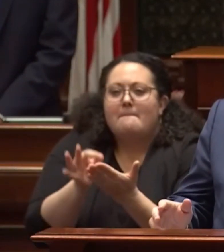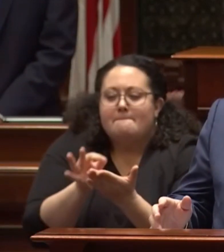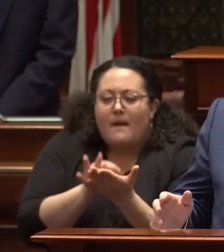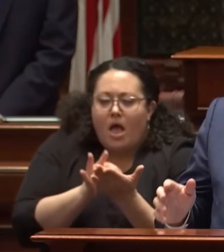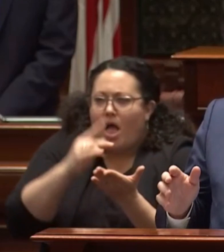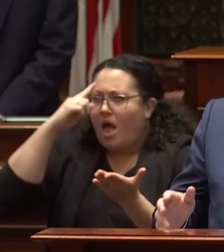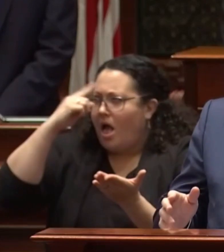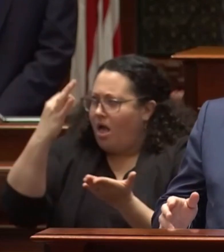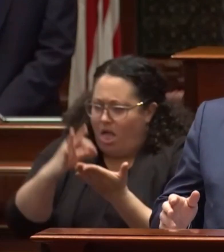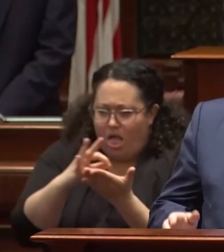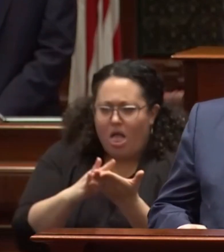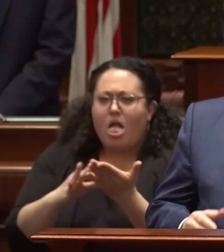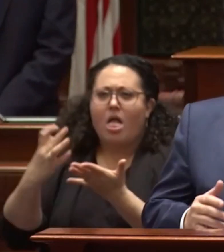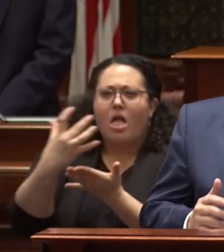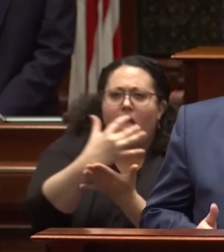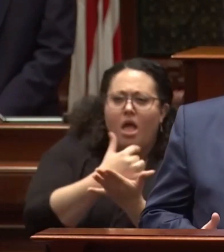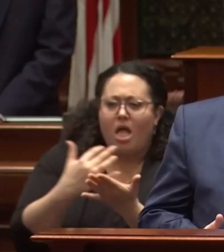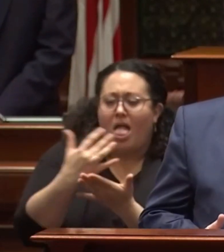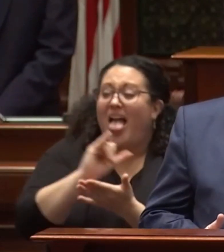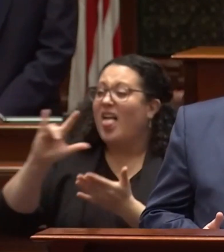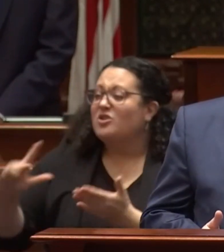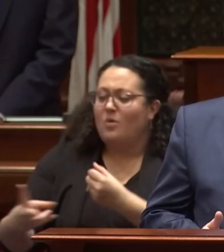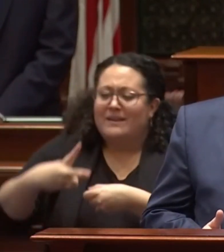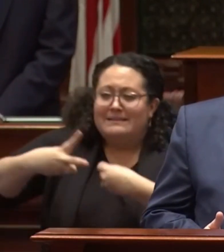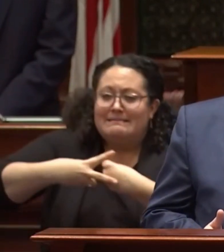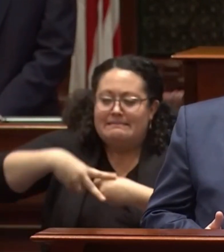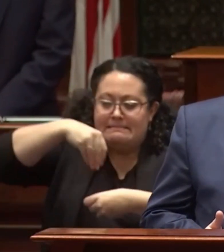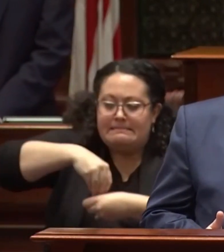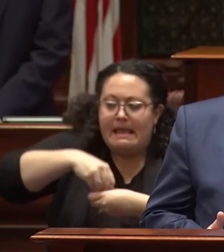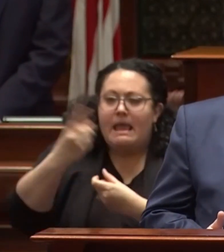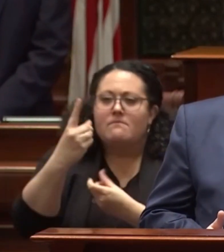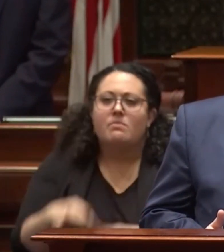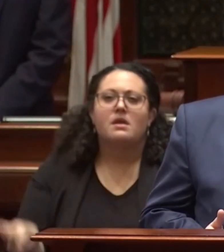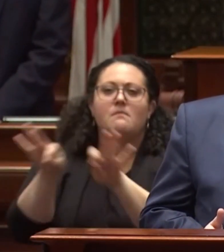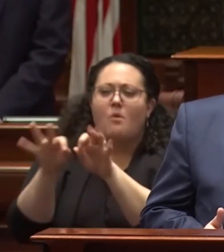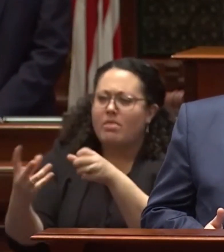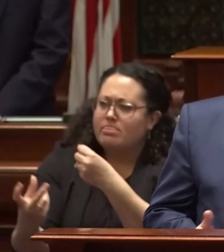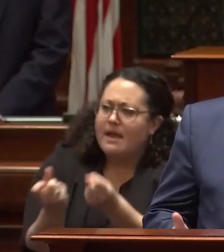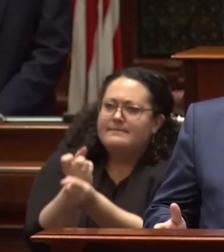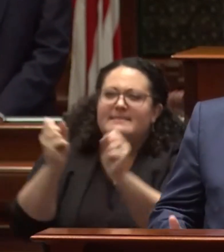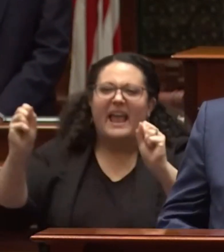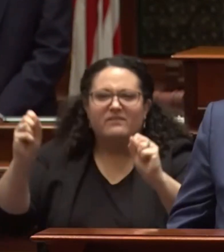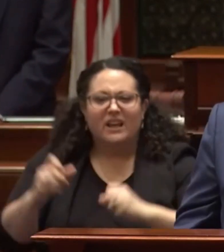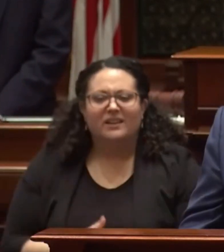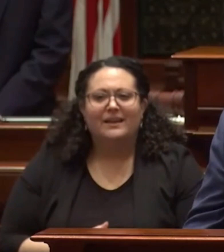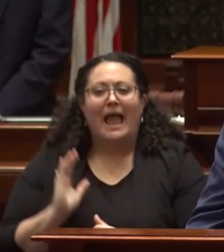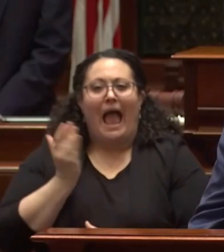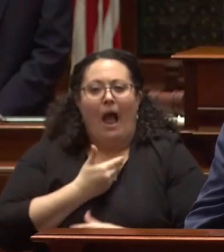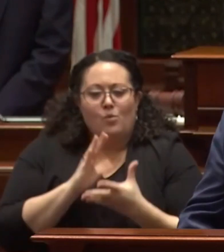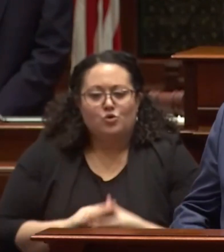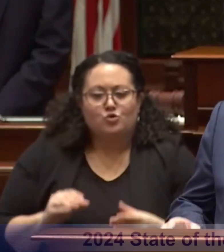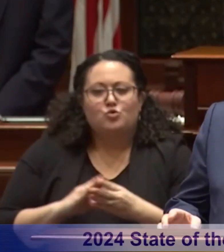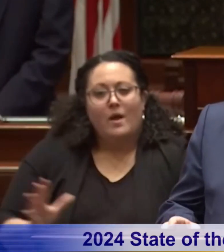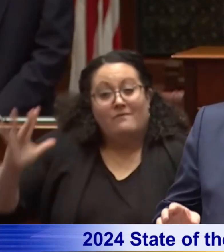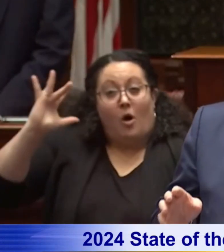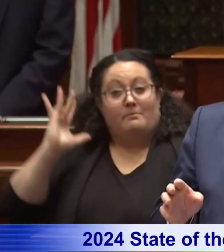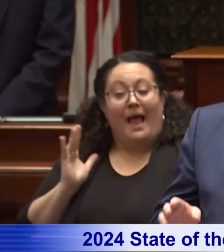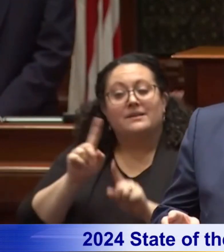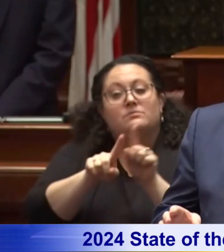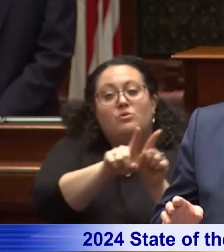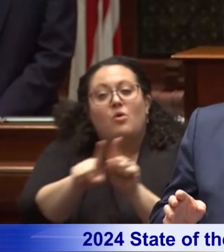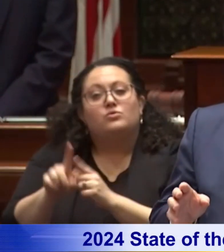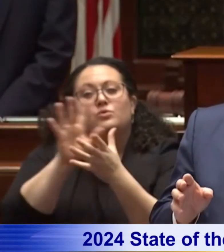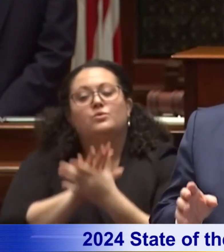penny, Illinoisans once saved something important. It's a story about our past, but it's also